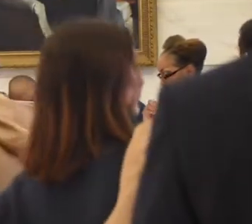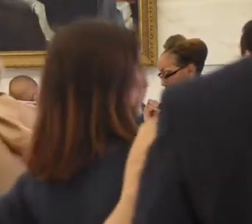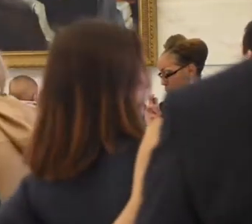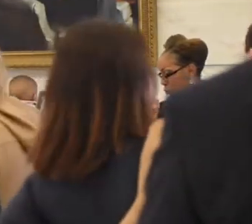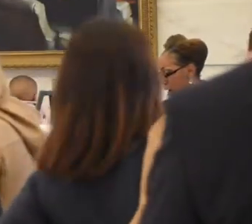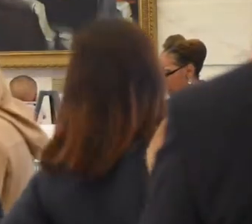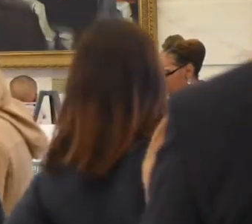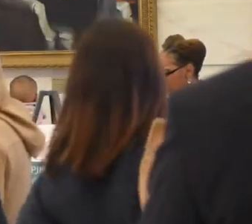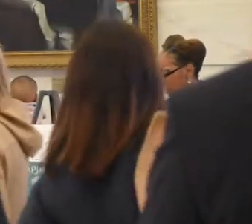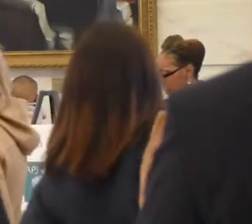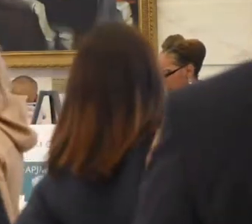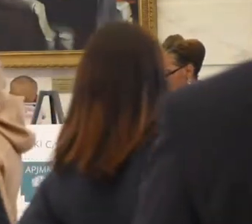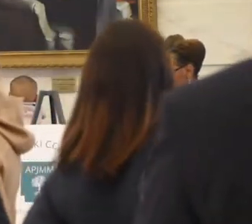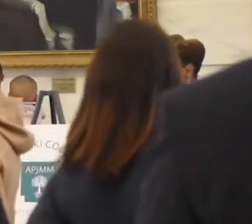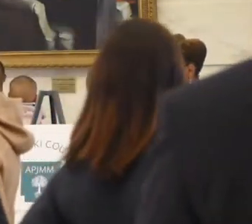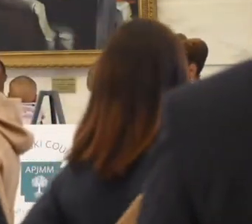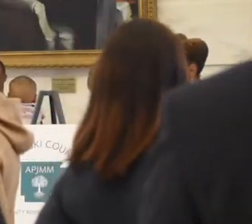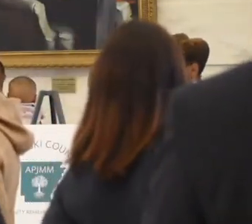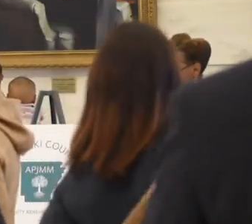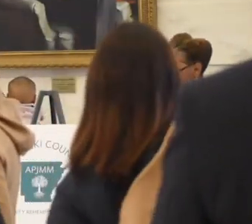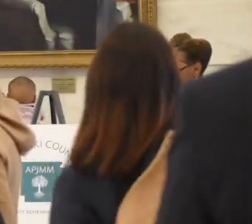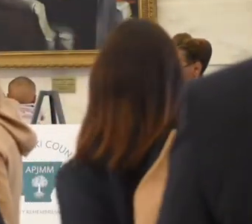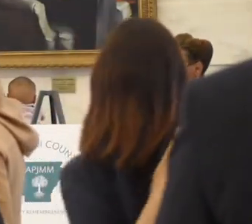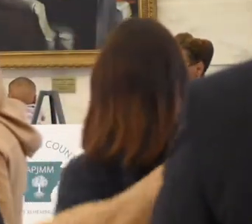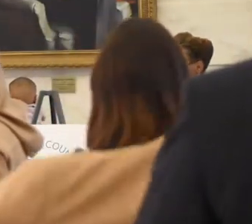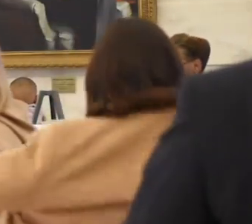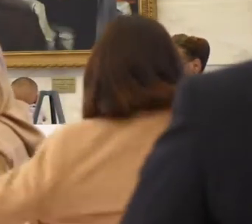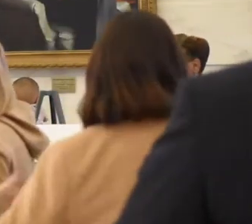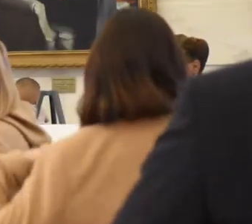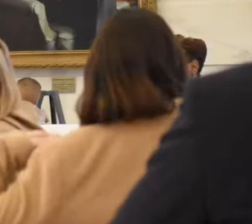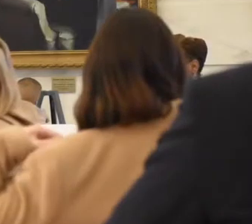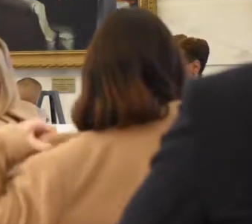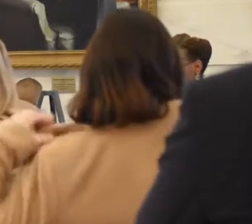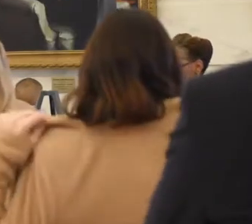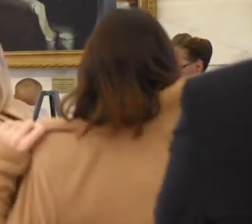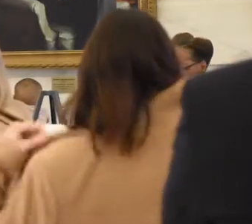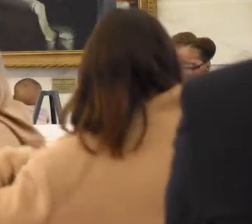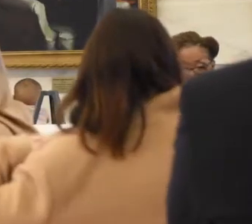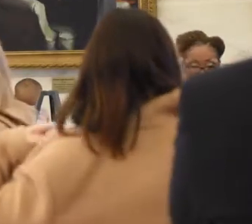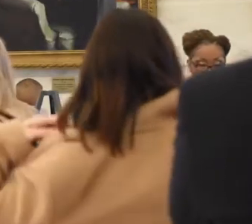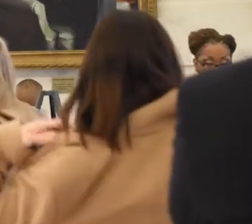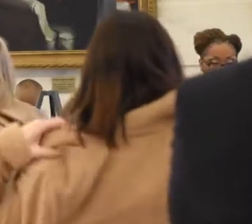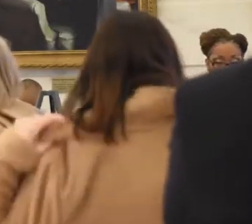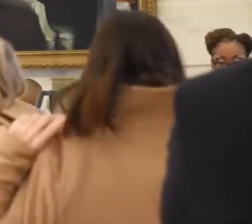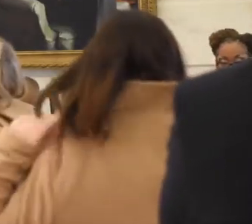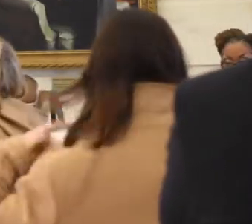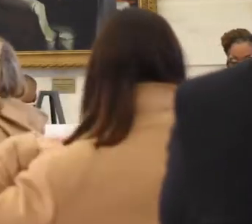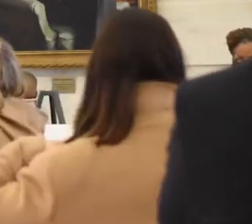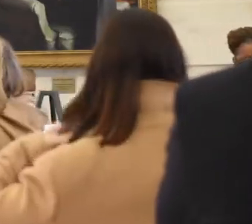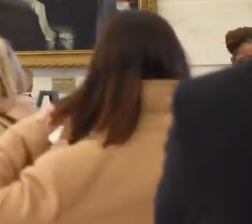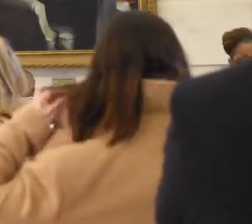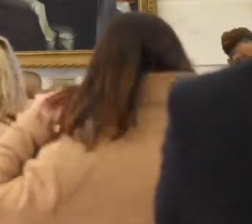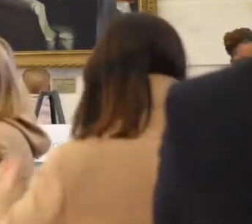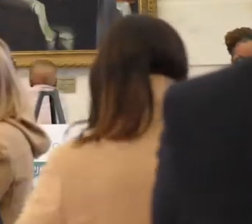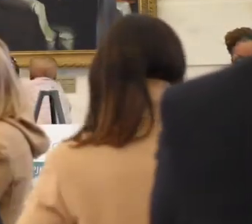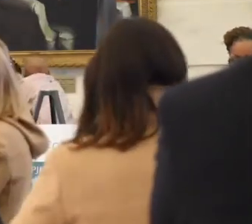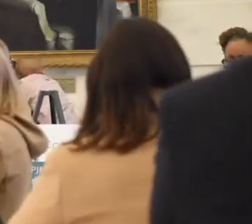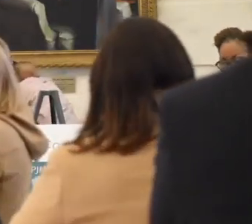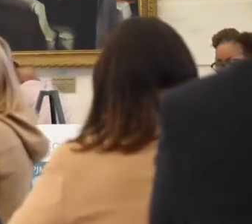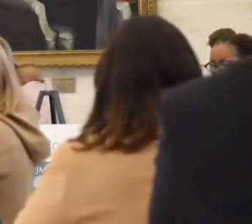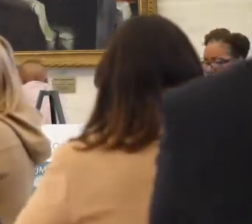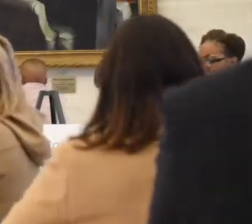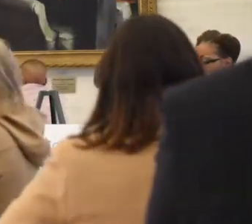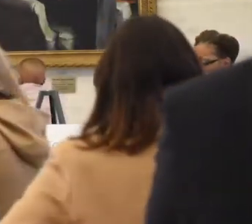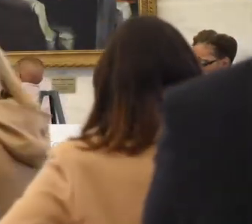Theater, starting at 6:30 p.m. The doors open at 5:30. We want all of you guys to come out and bring